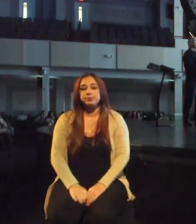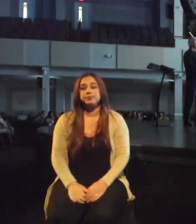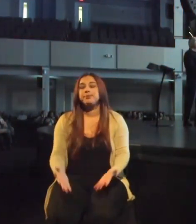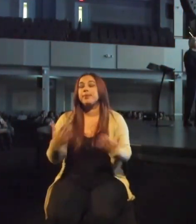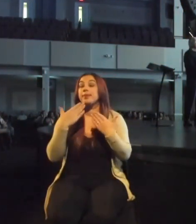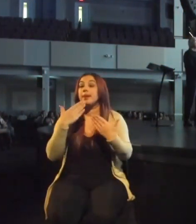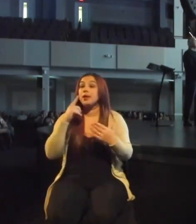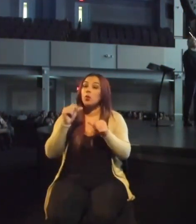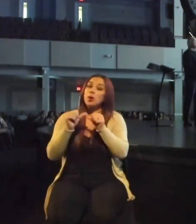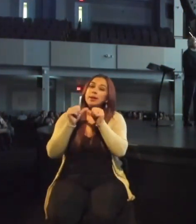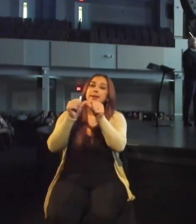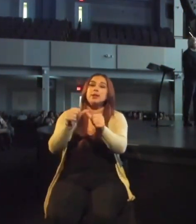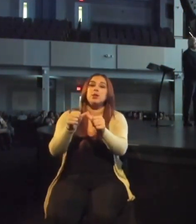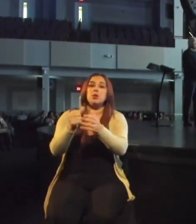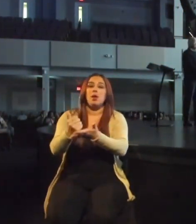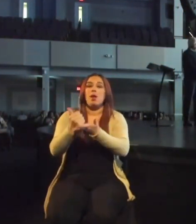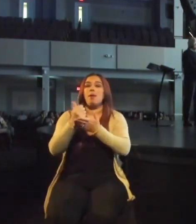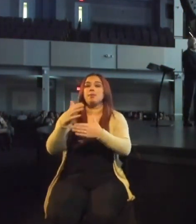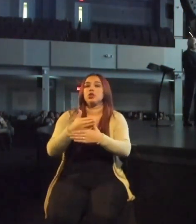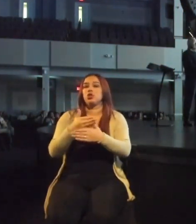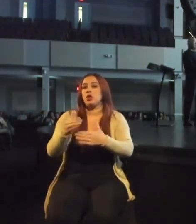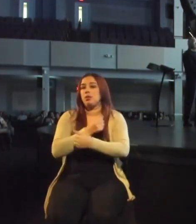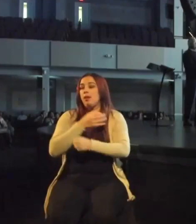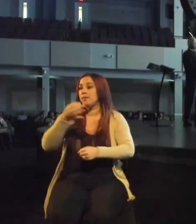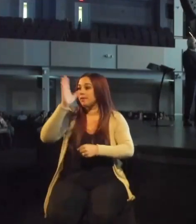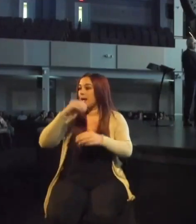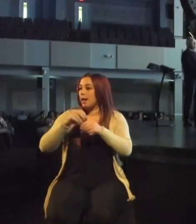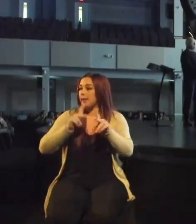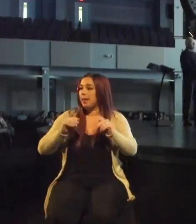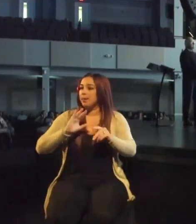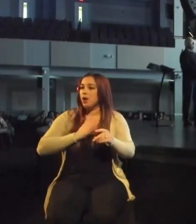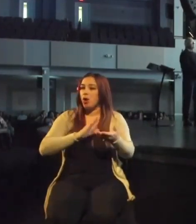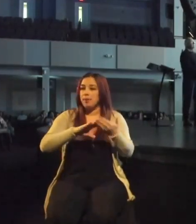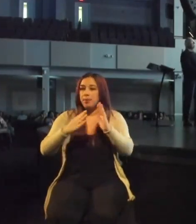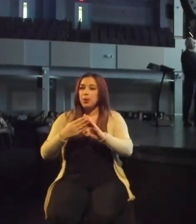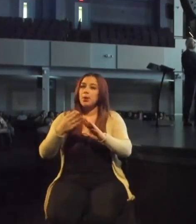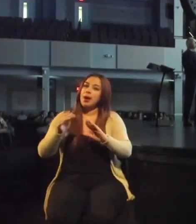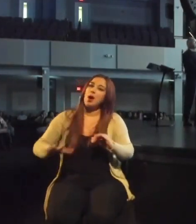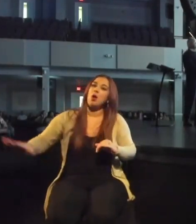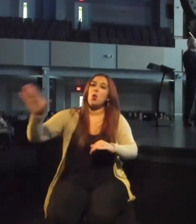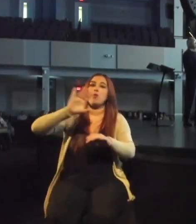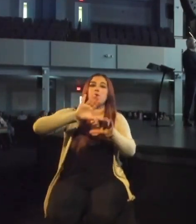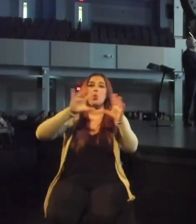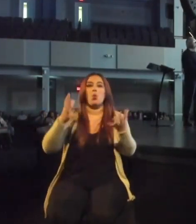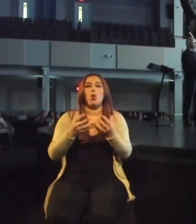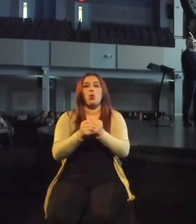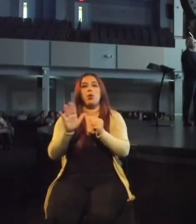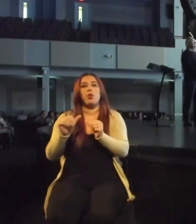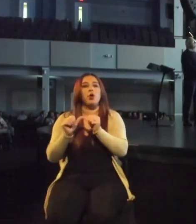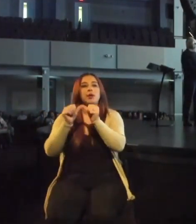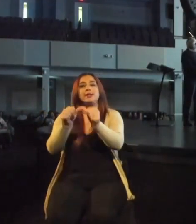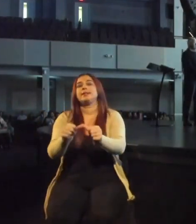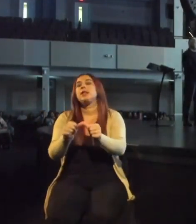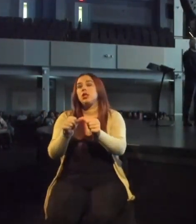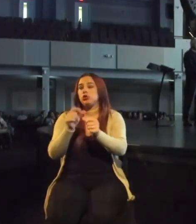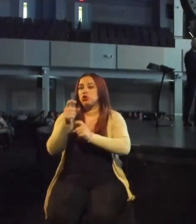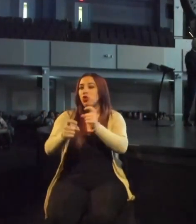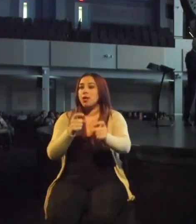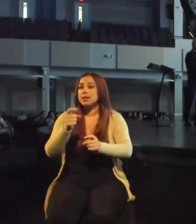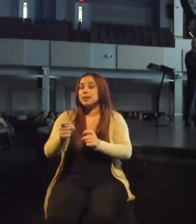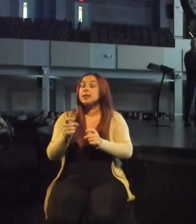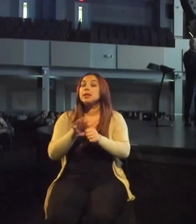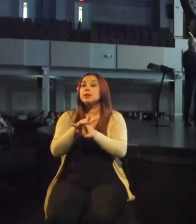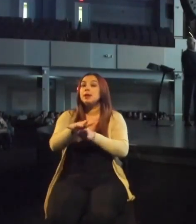Thank you for continuing to help us share the love of God with people in our community and around the world through your continued generosity.